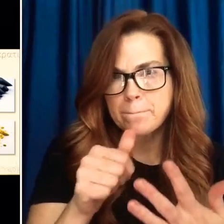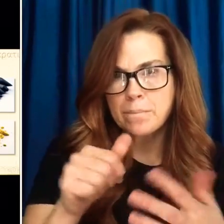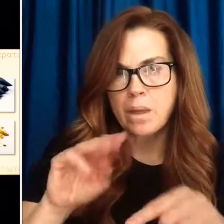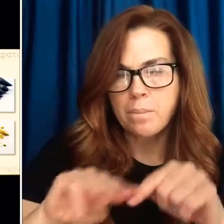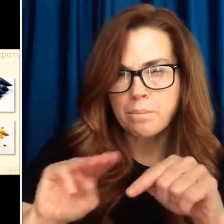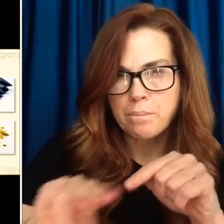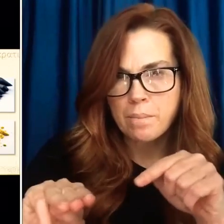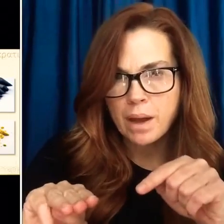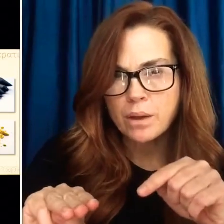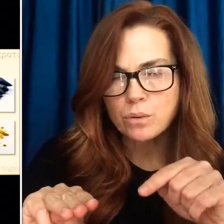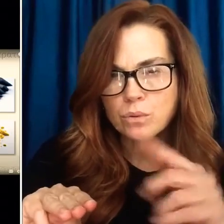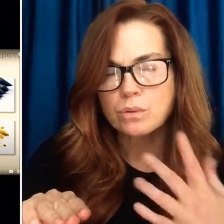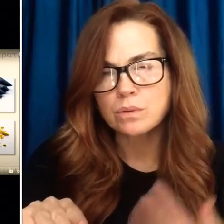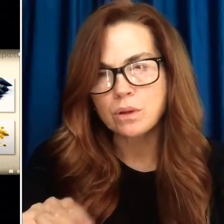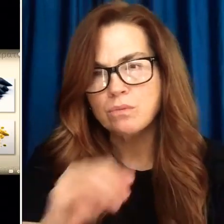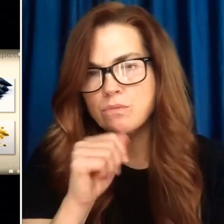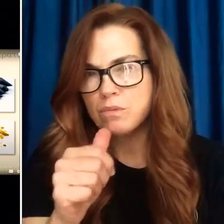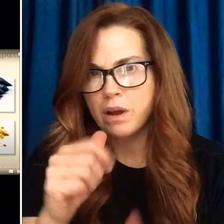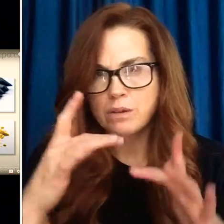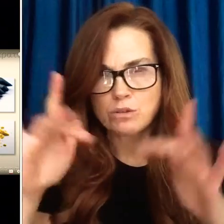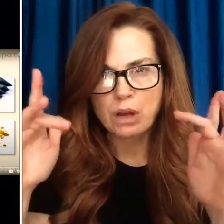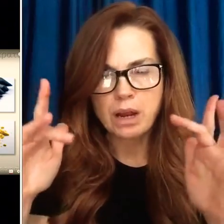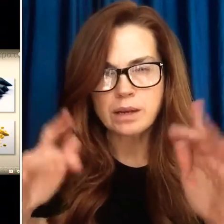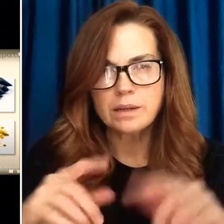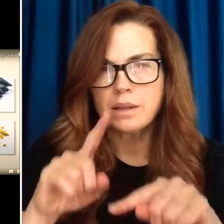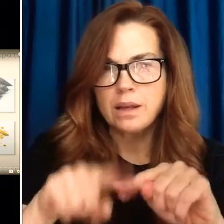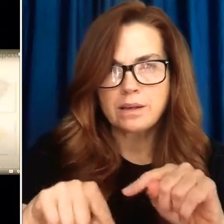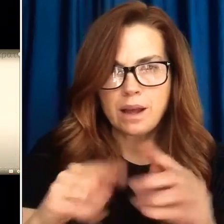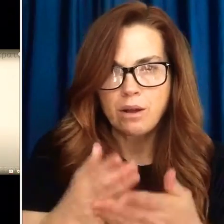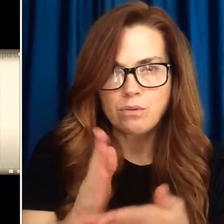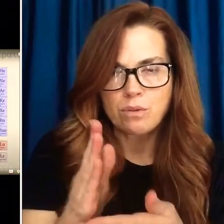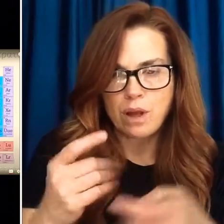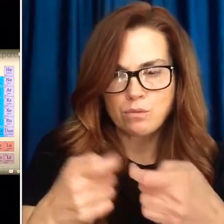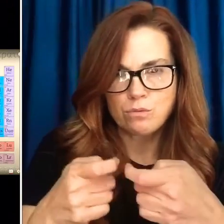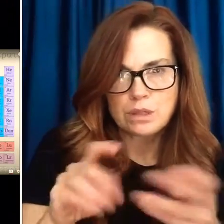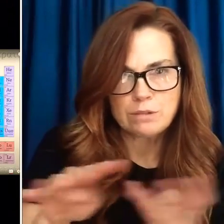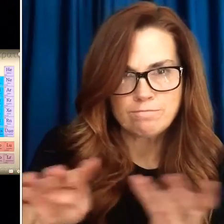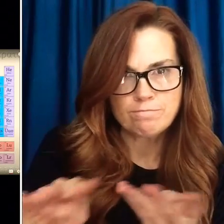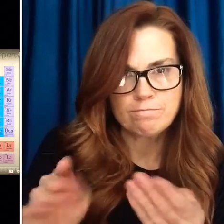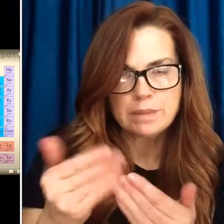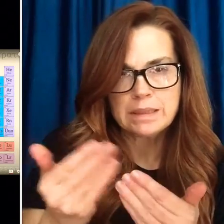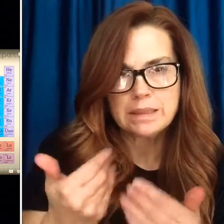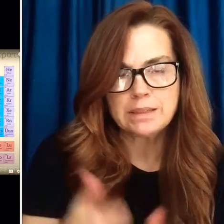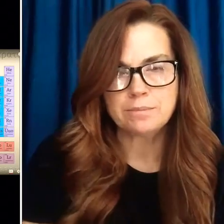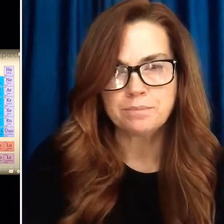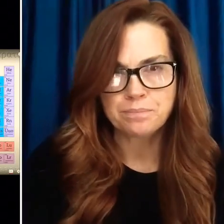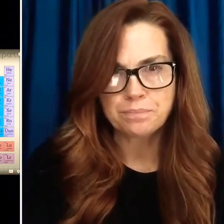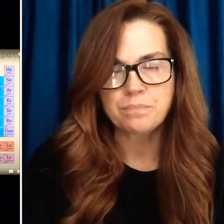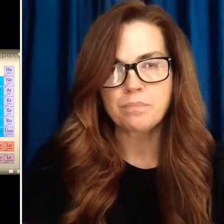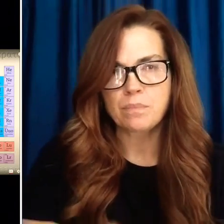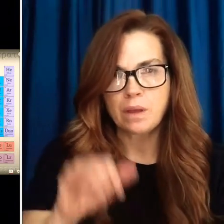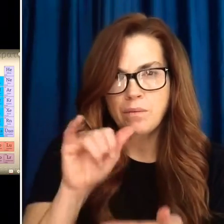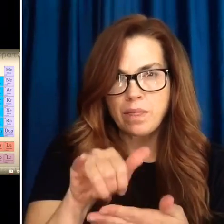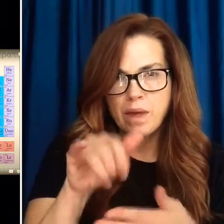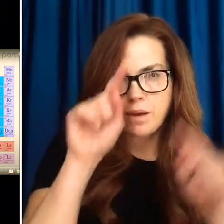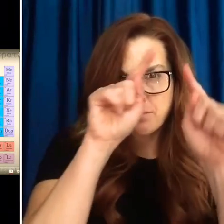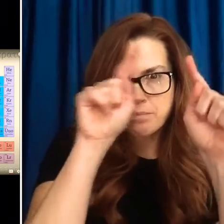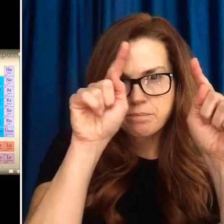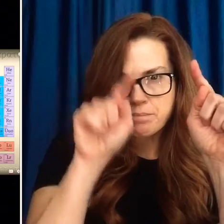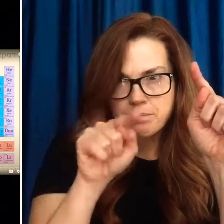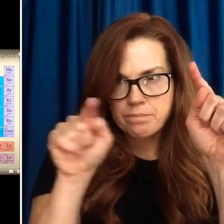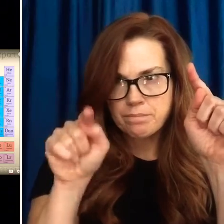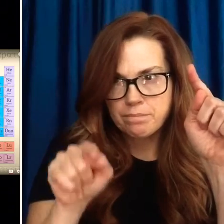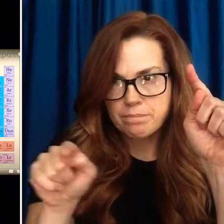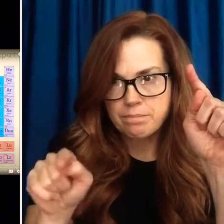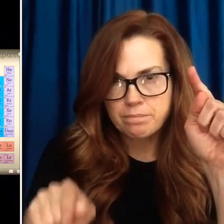not shiny and are not good conductors of heat or electricity. The dividing line between metals and nonmetals